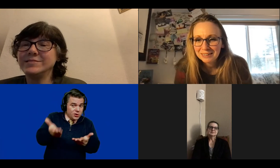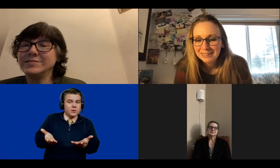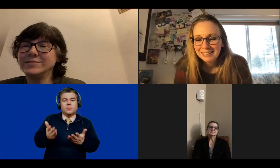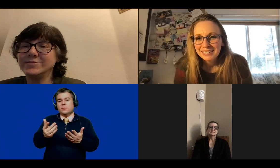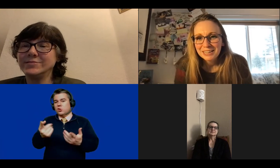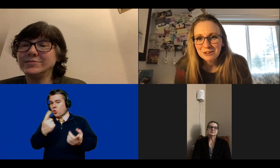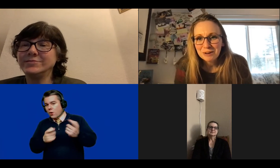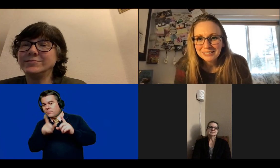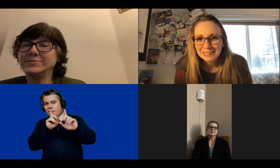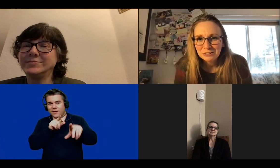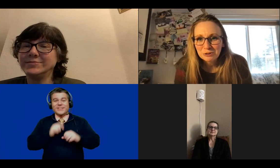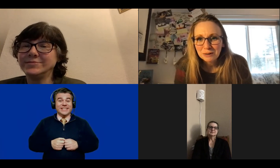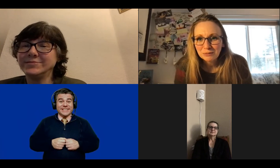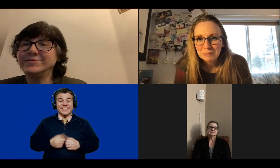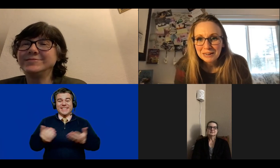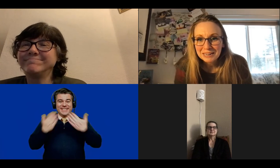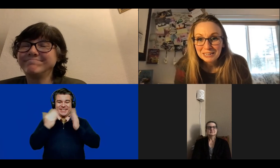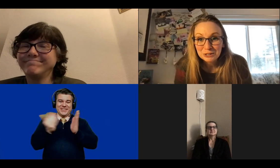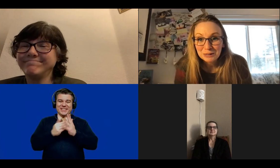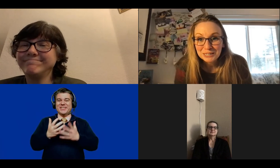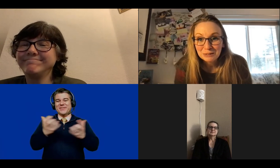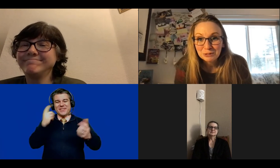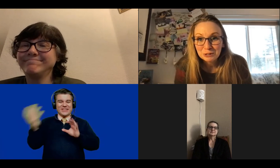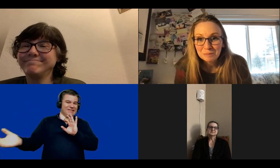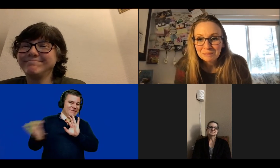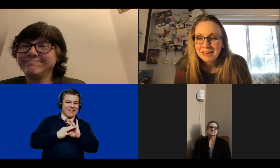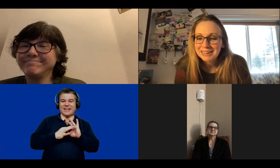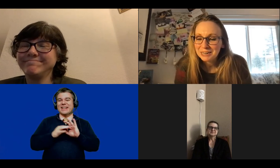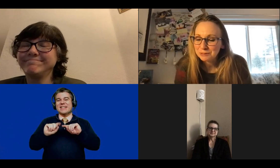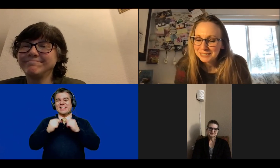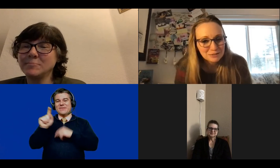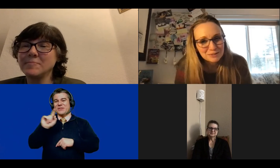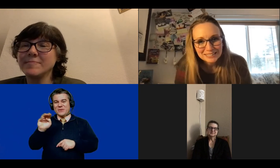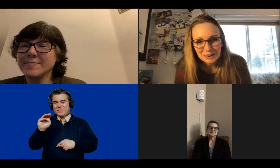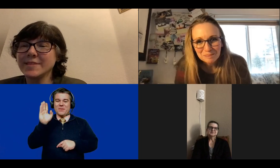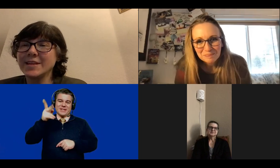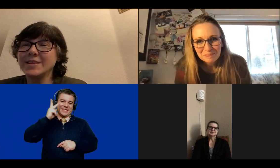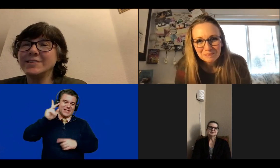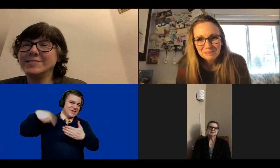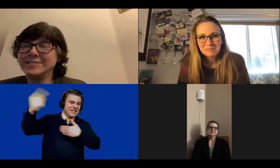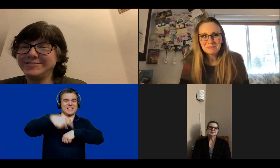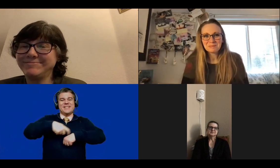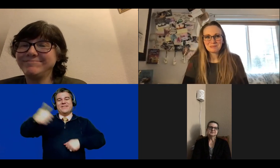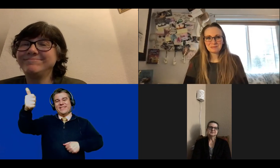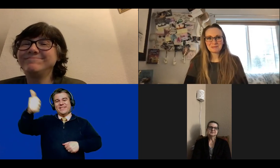have. Thank you guys again so much for plugging into our team Zoom, and I will see you next time.